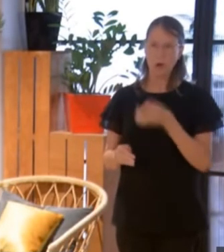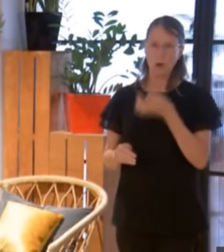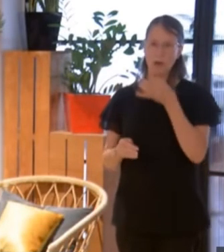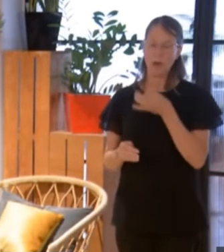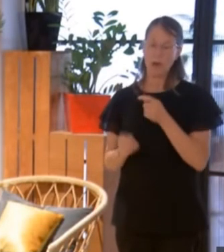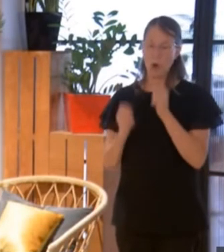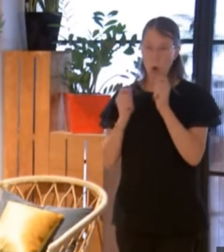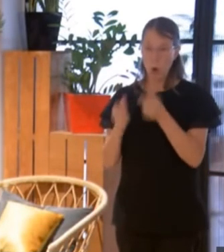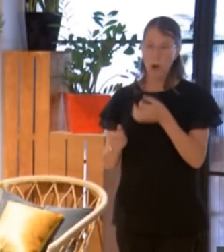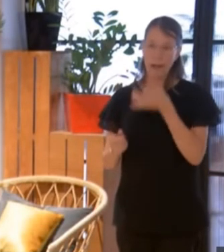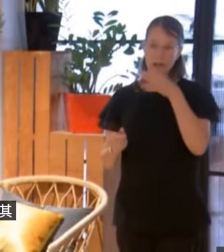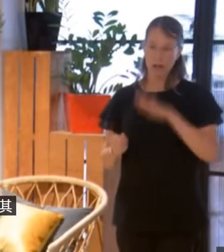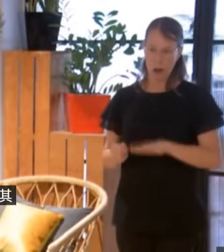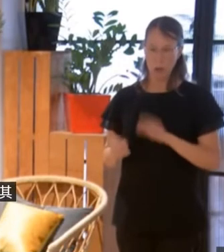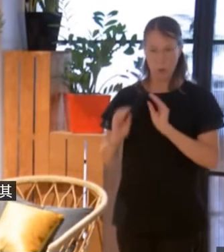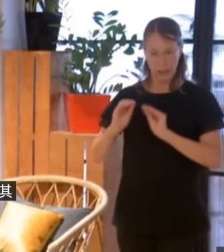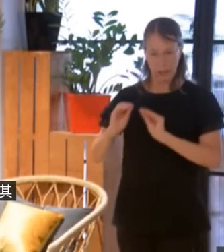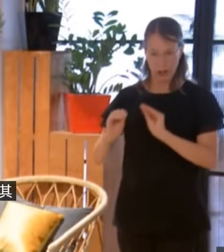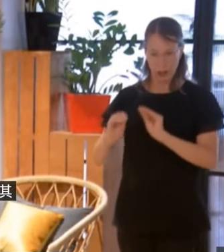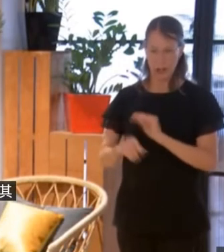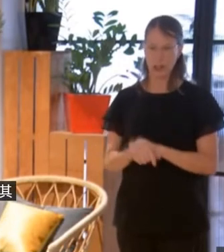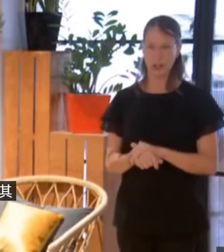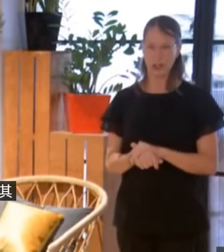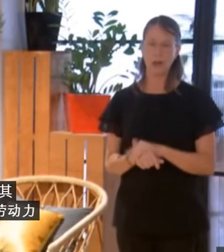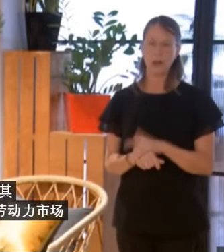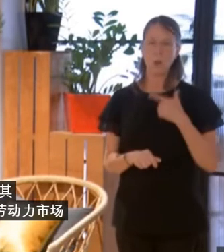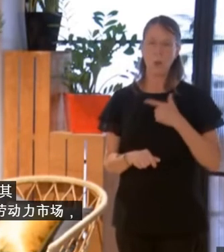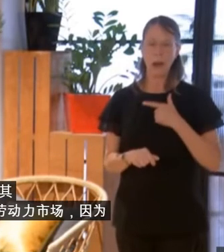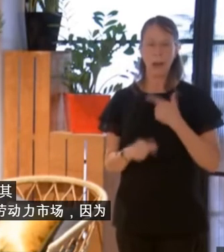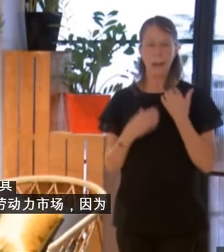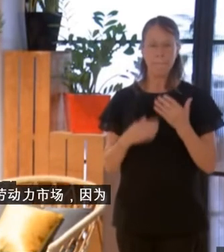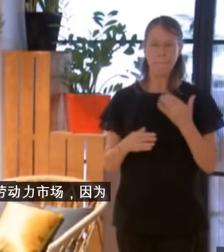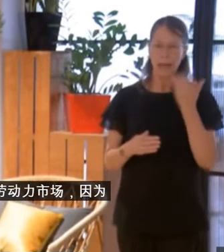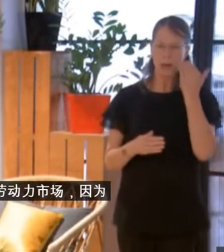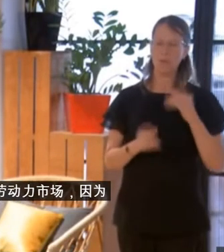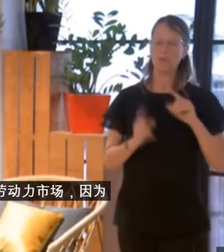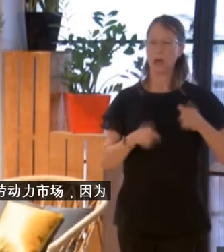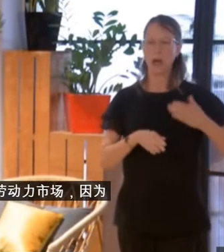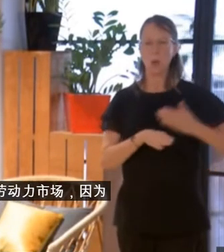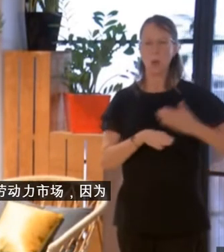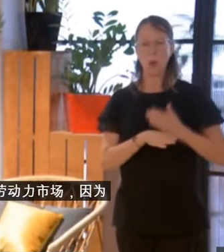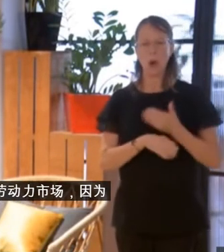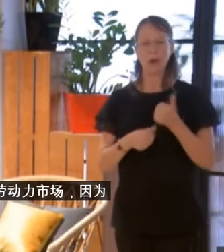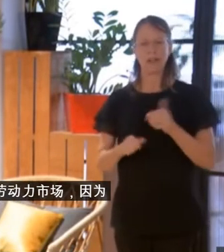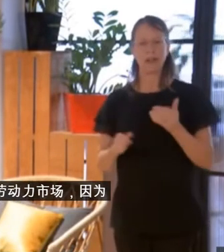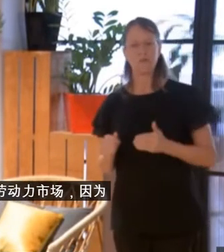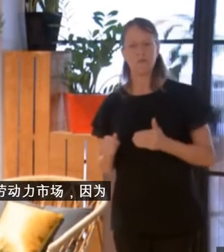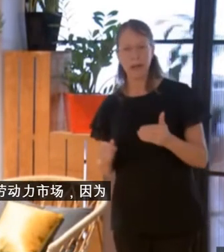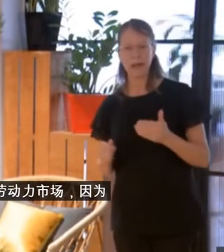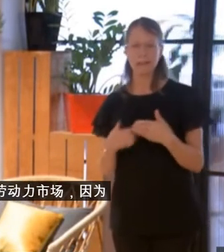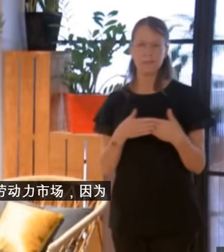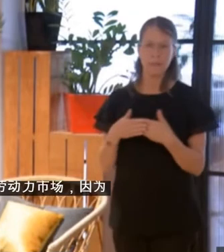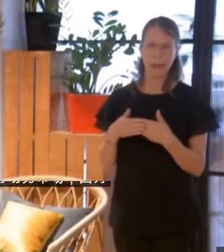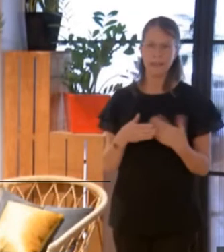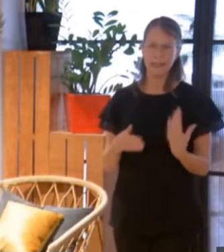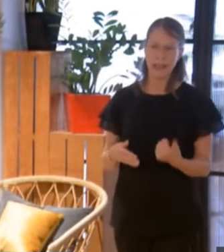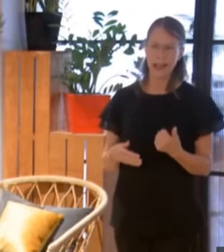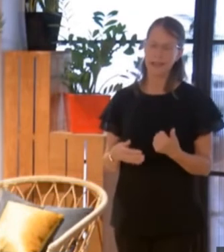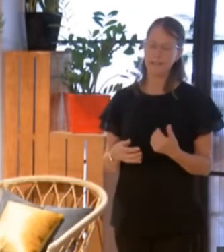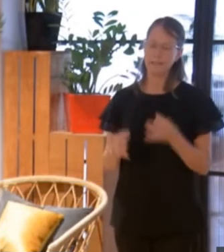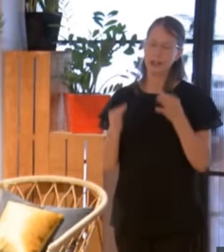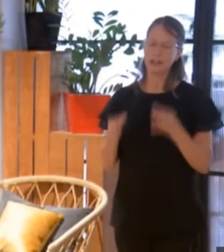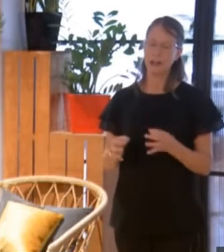know that many women, particularly in their 30s, drop out of the labour force as many make the choice to raise a